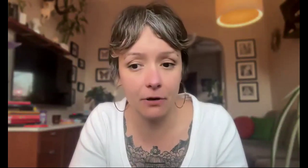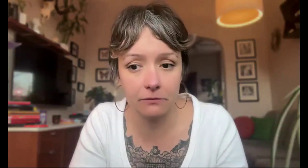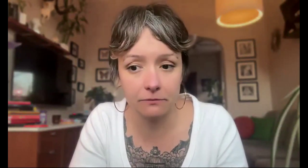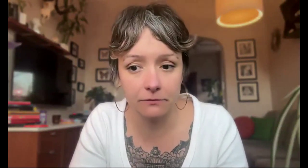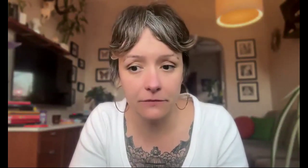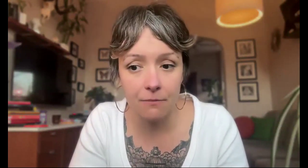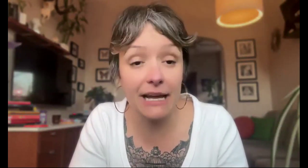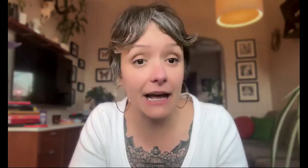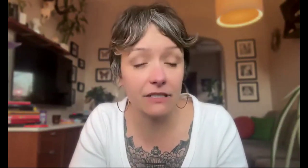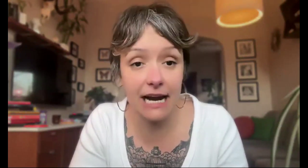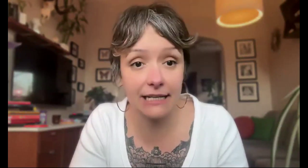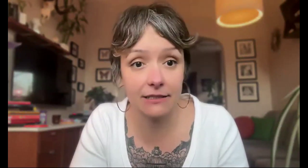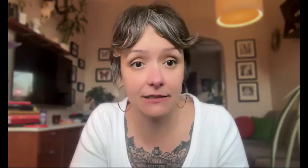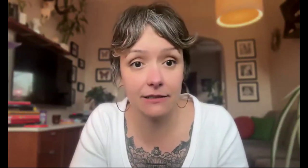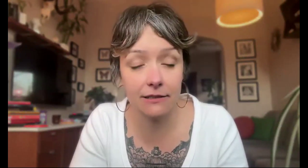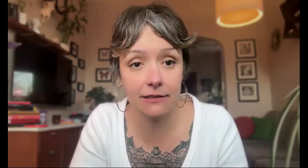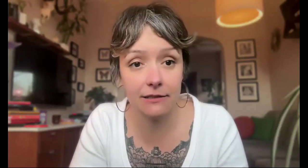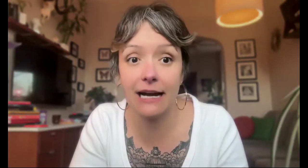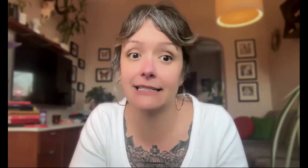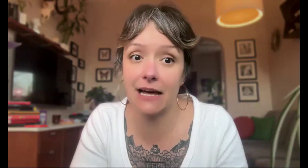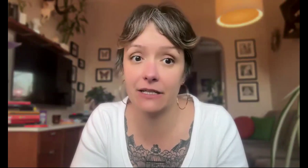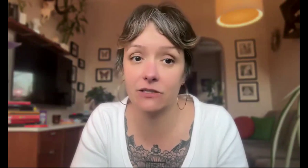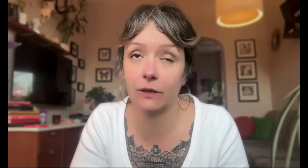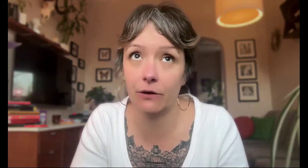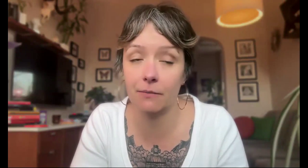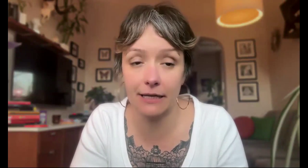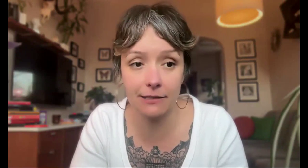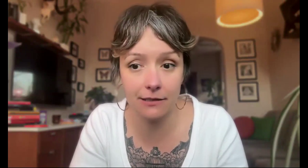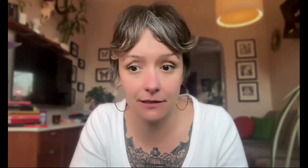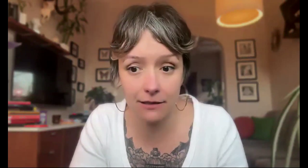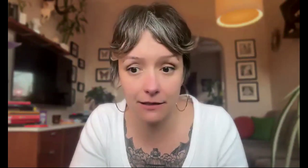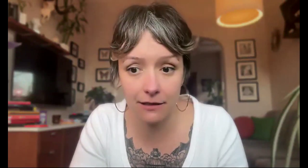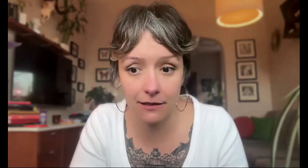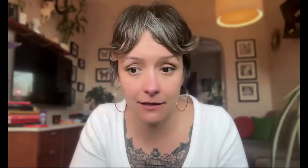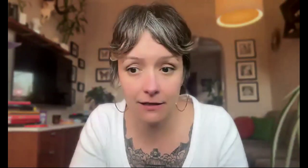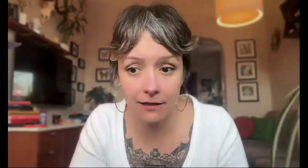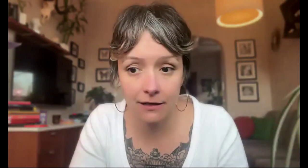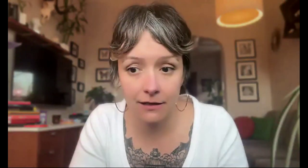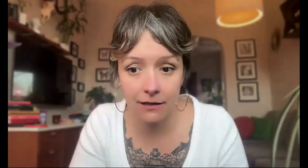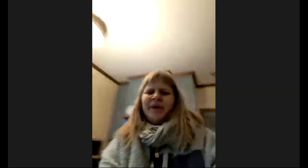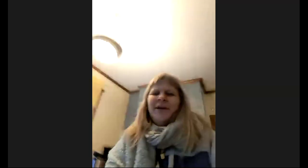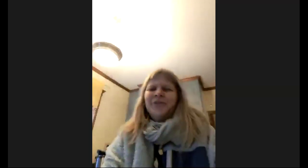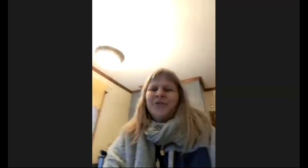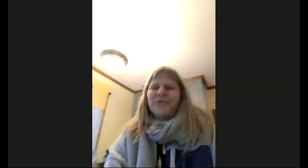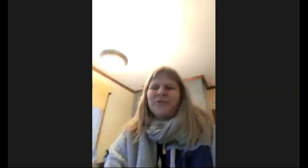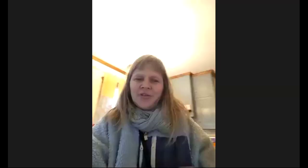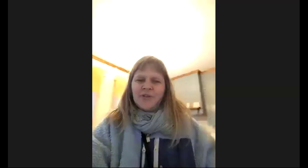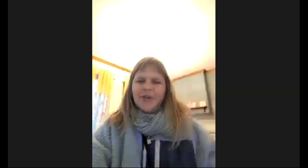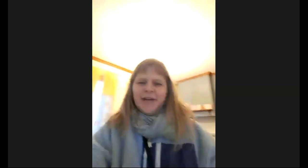simple. But yeah, And Sign Savvy is a really great place. My other question was this. I